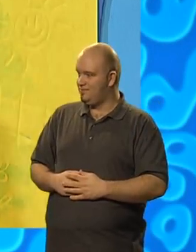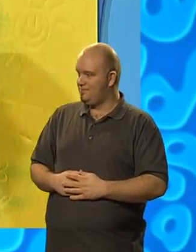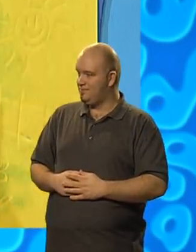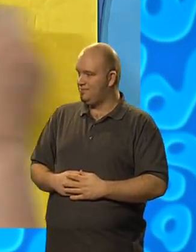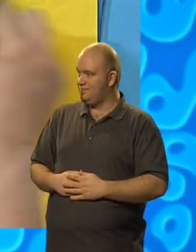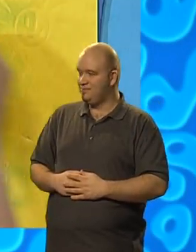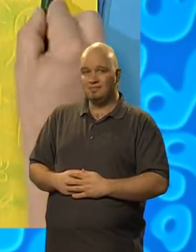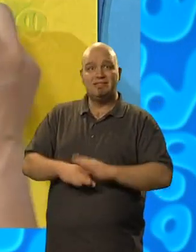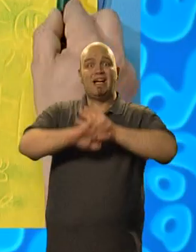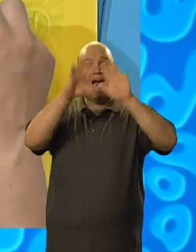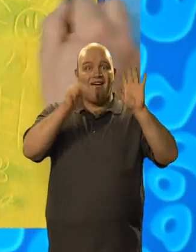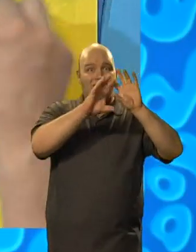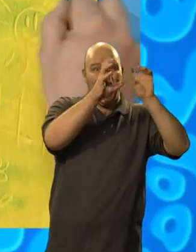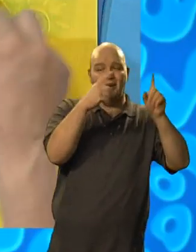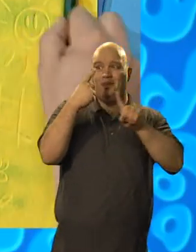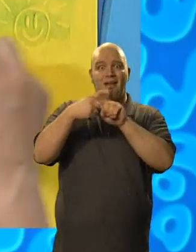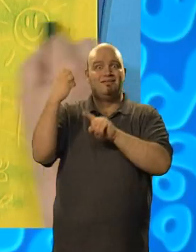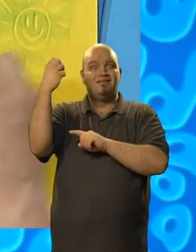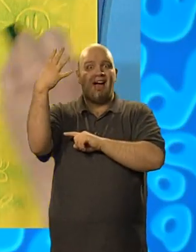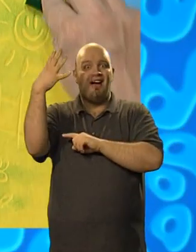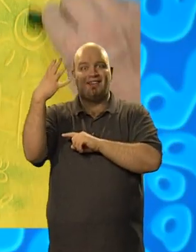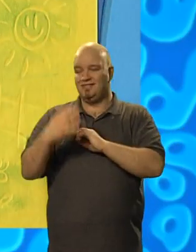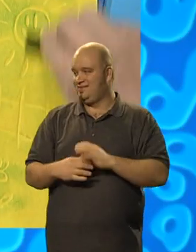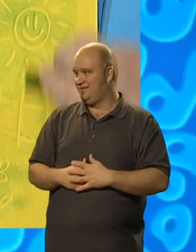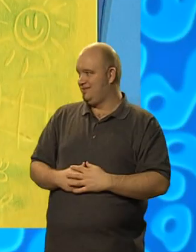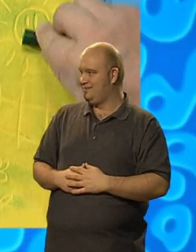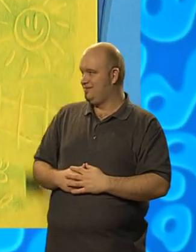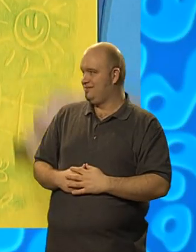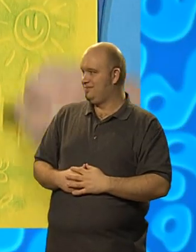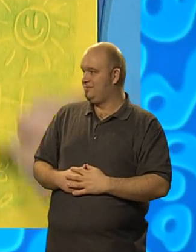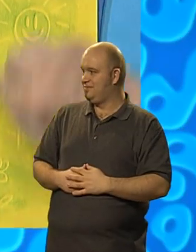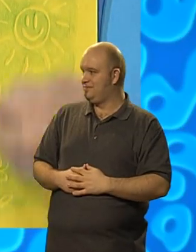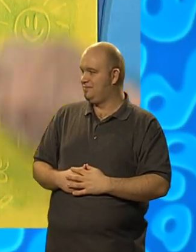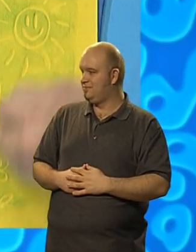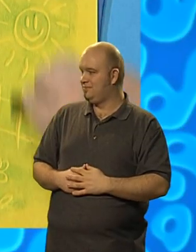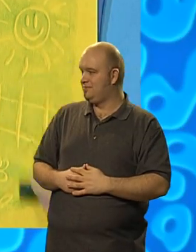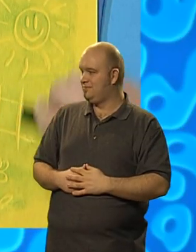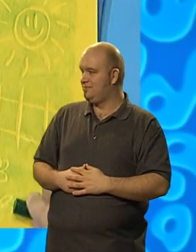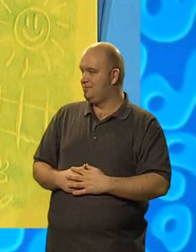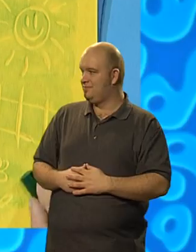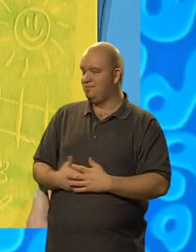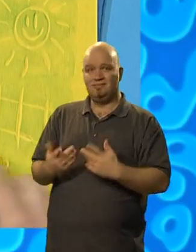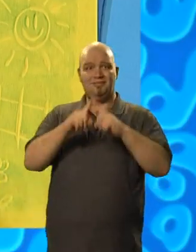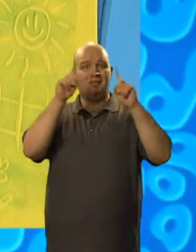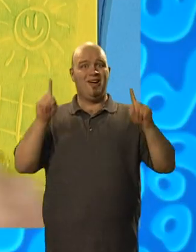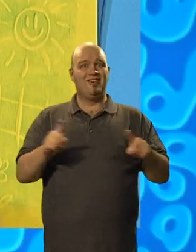a cloud up in the sky, and there's the sun. Look at that lovely picture.